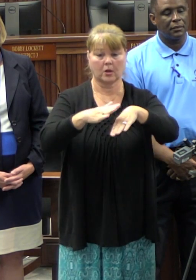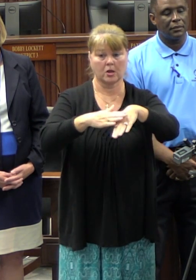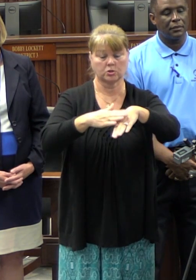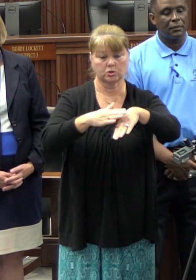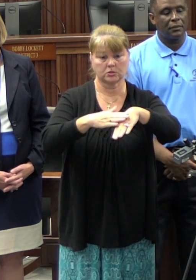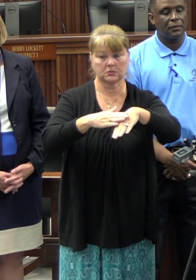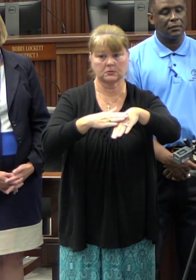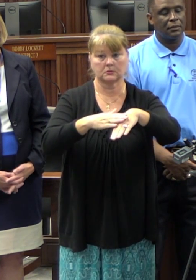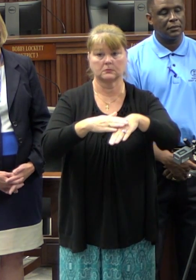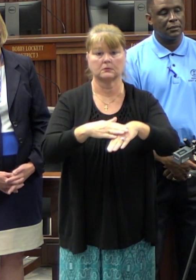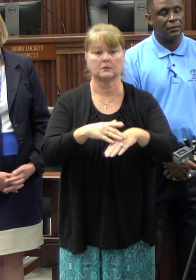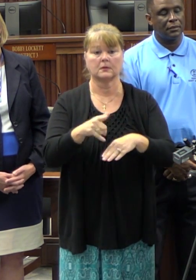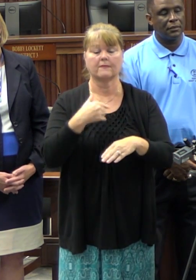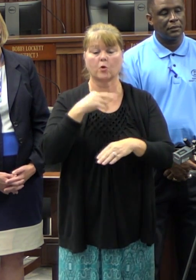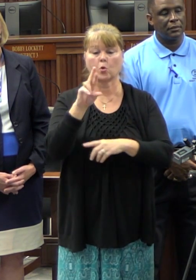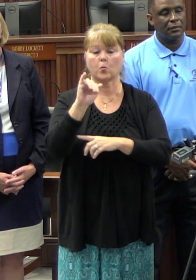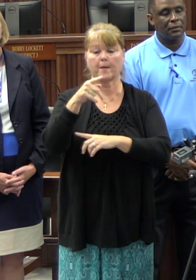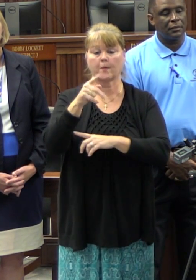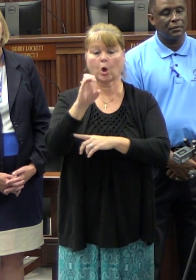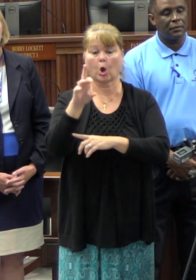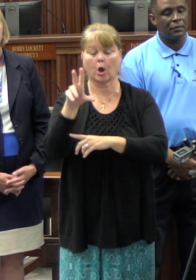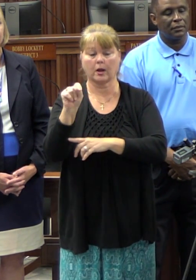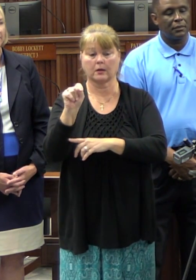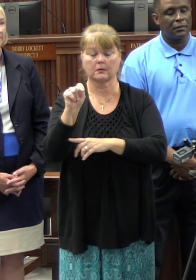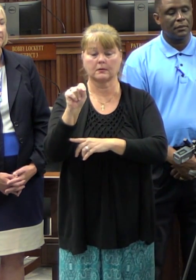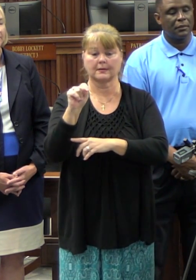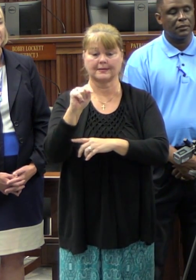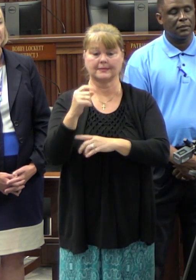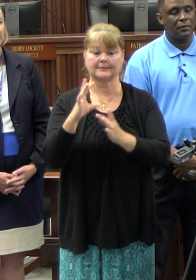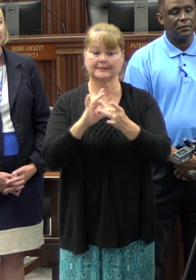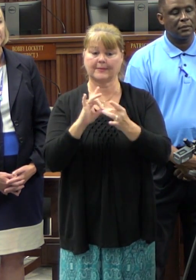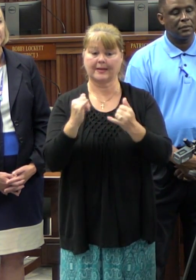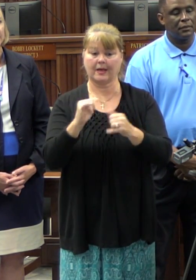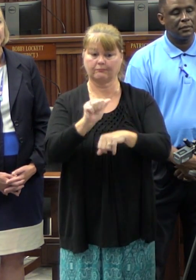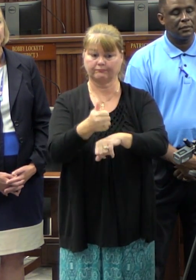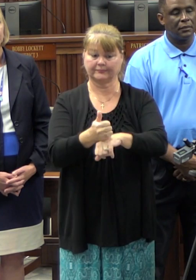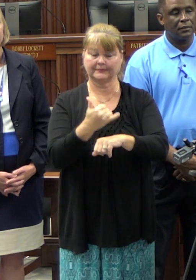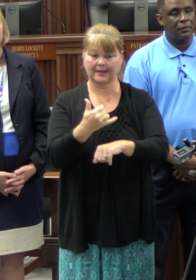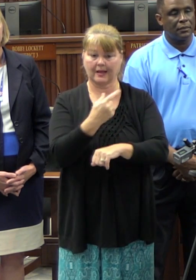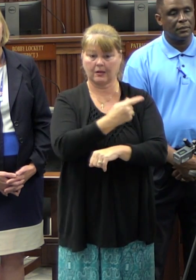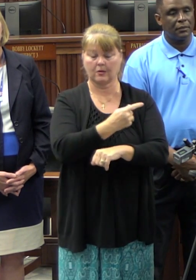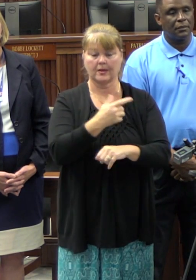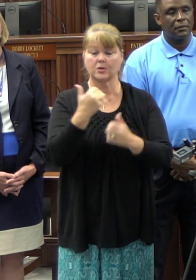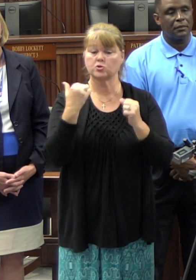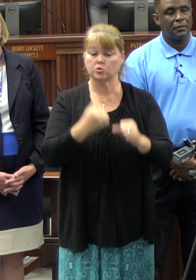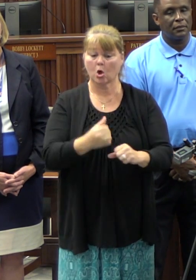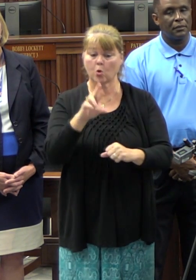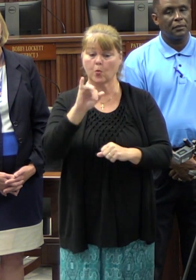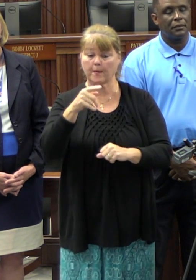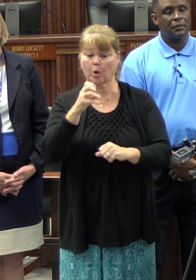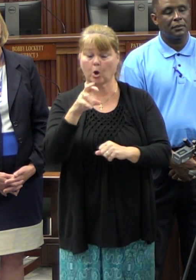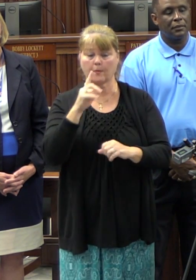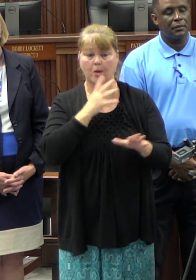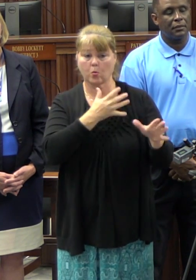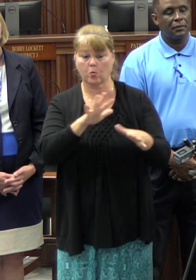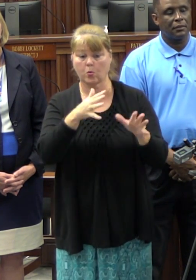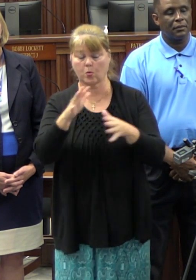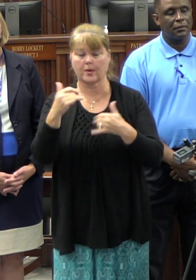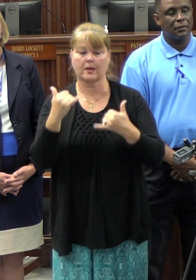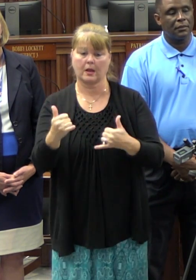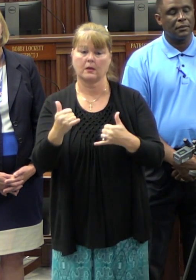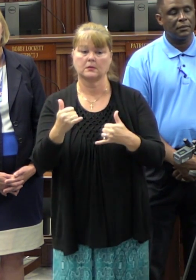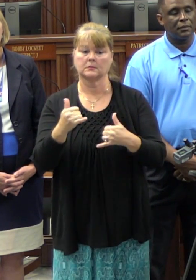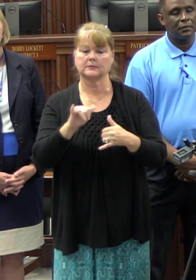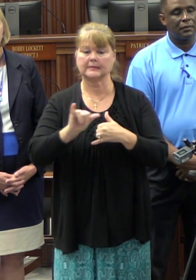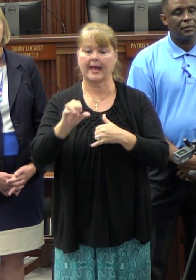caution. They have a rip current statement that's in place, and anytime there's a strong rip current, they encourage people to stay out of the water